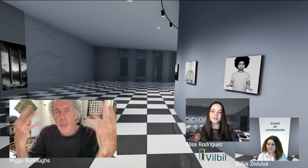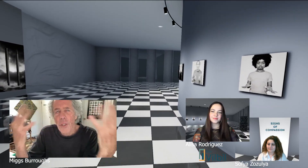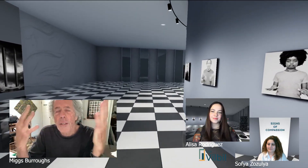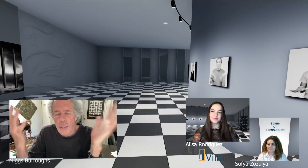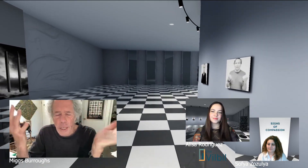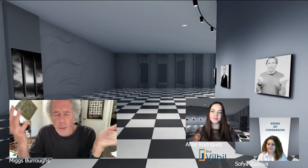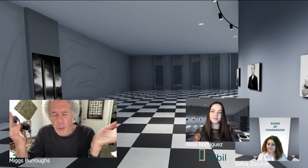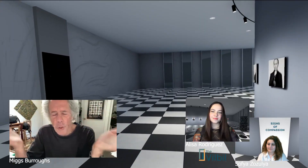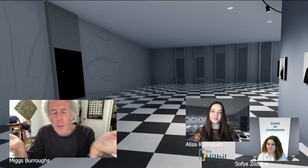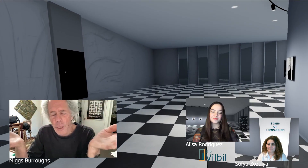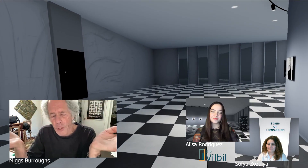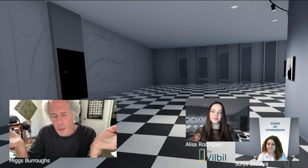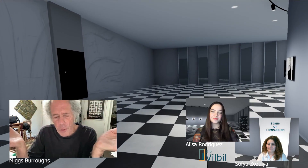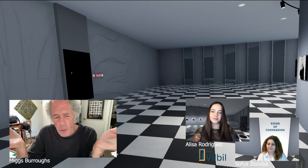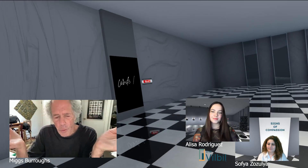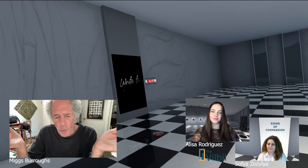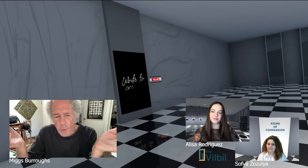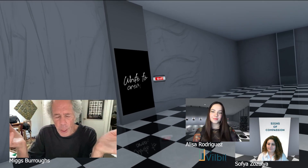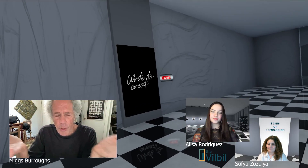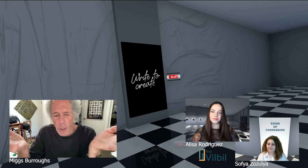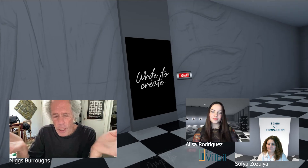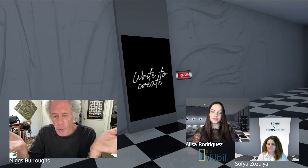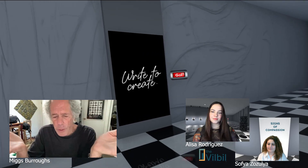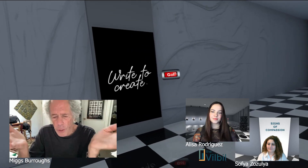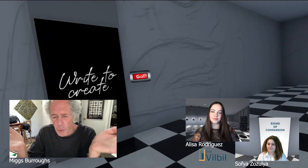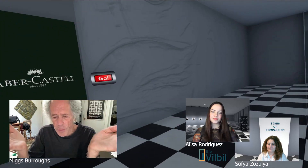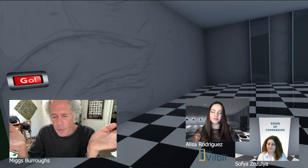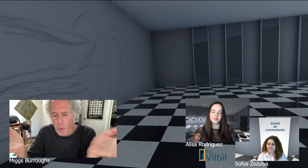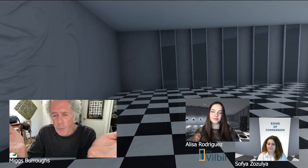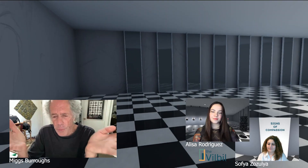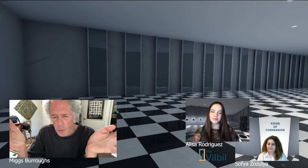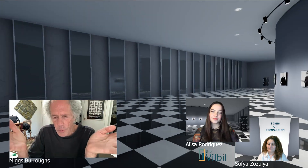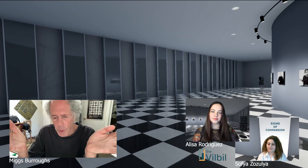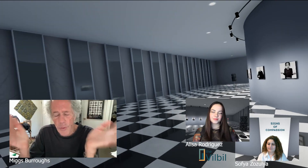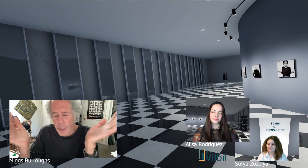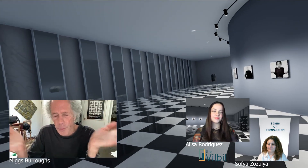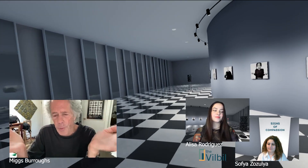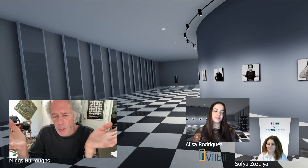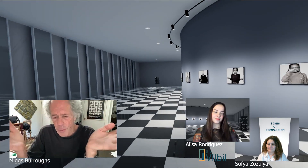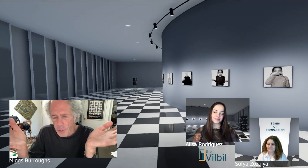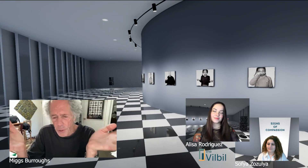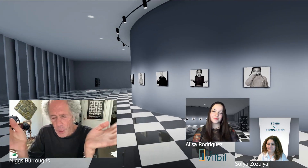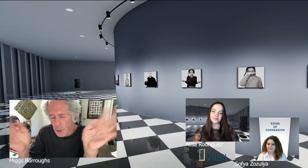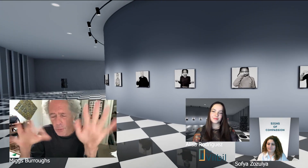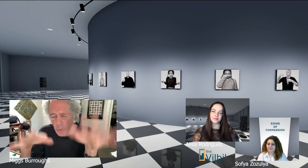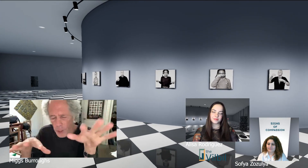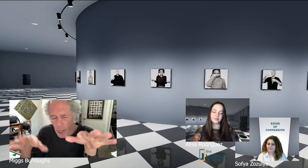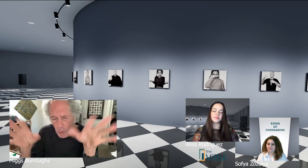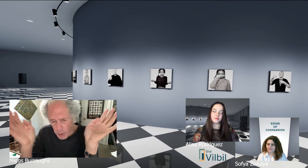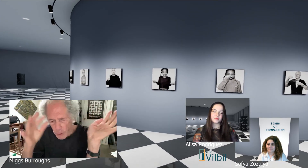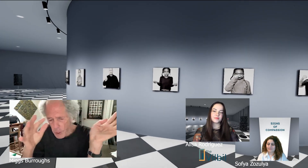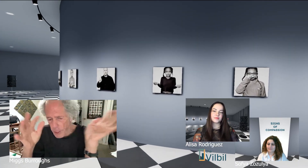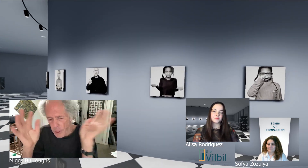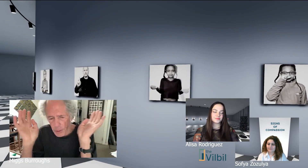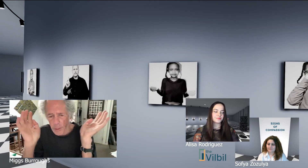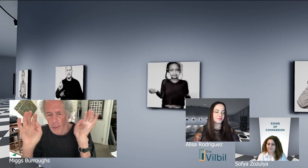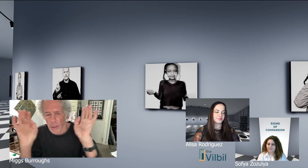desire to tell stories, which I thought I wanted to do with films, which is very expensive to do. Not so much now, but in those days, a